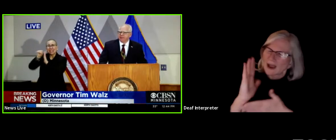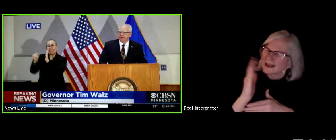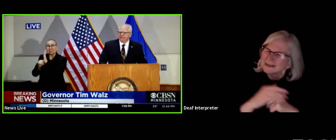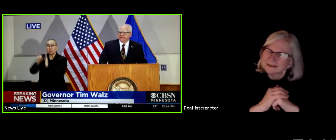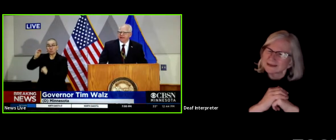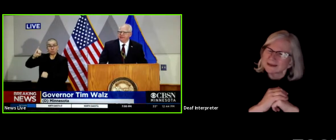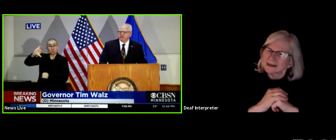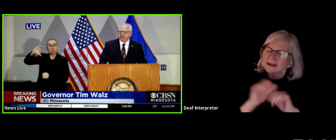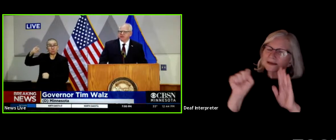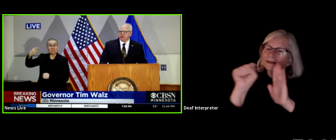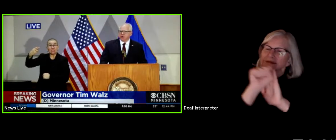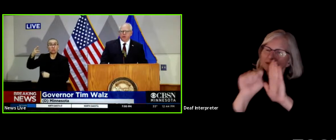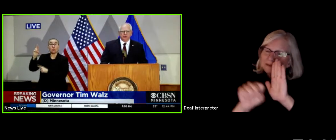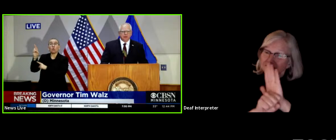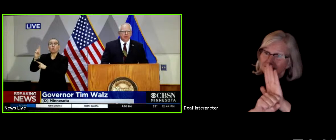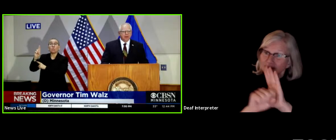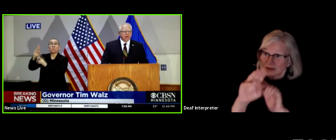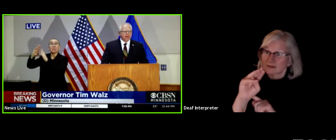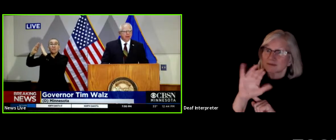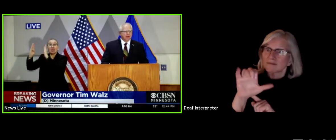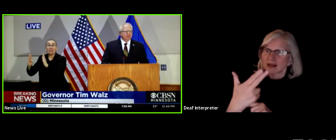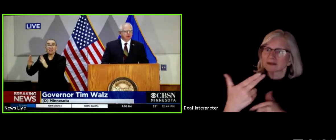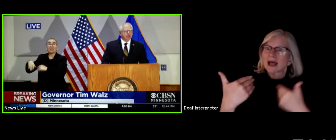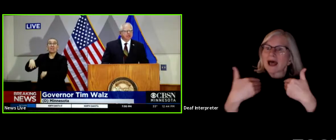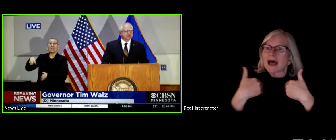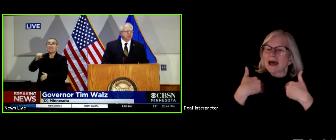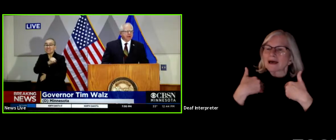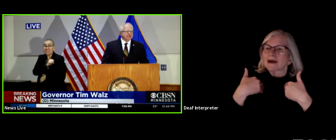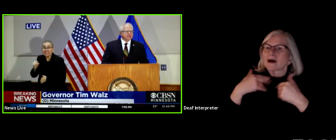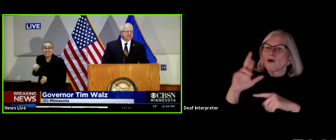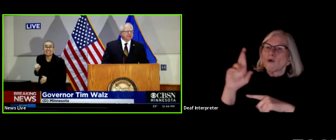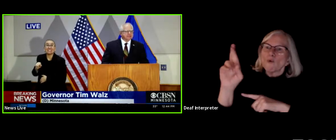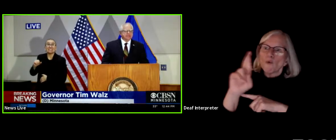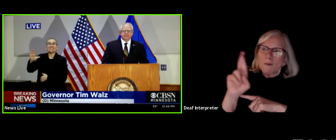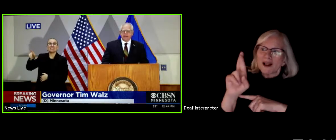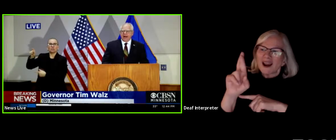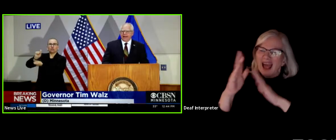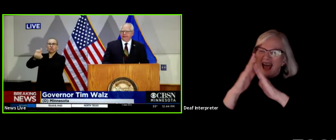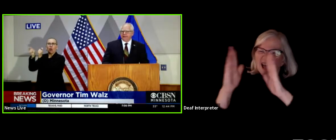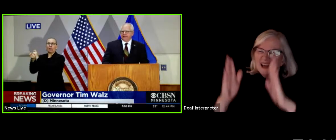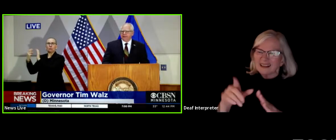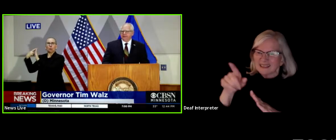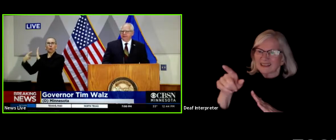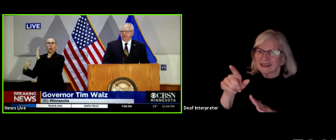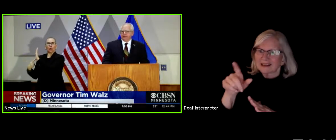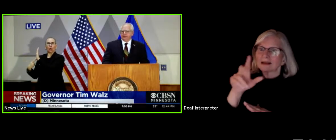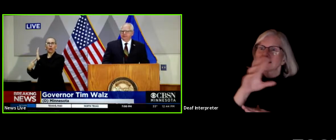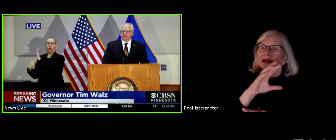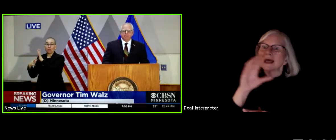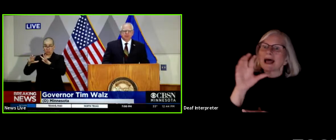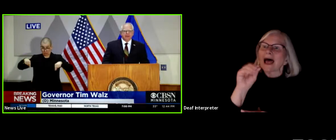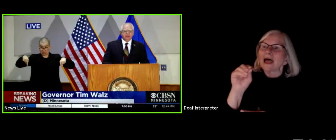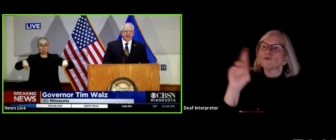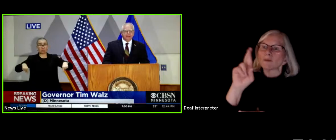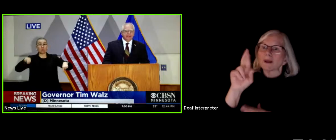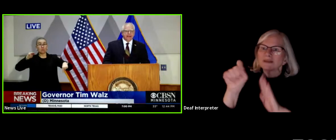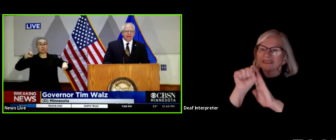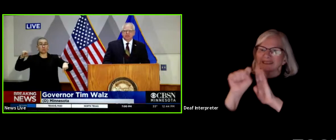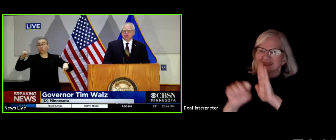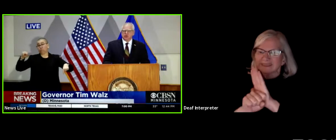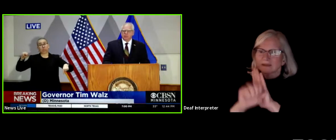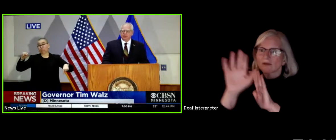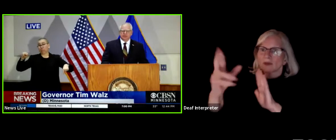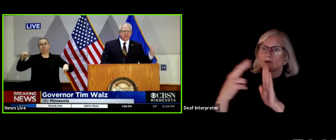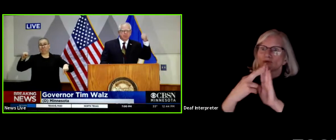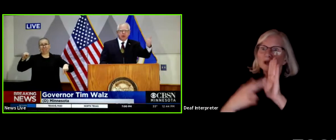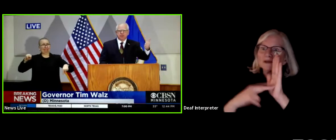and a Republican Senate, and they changed their rules. For goodness gracious, this is not something that